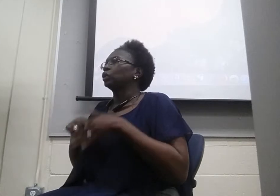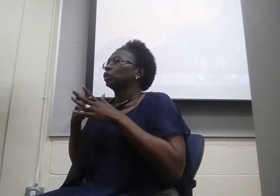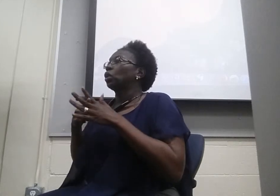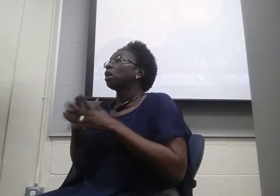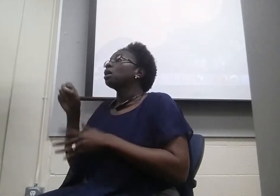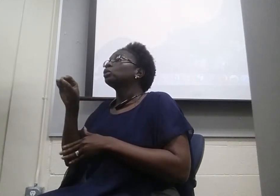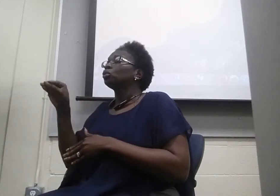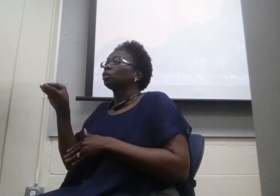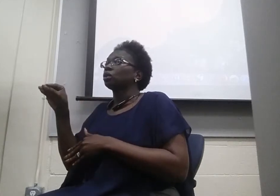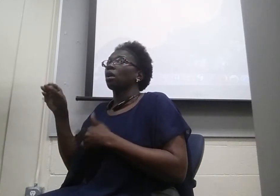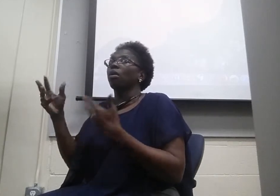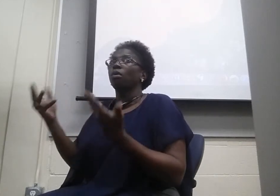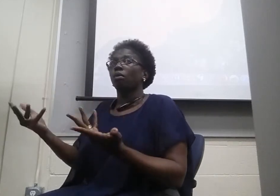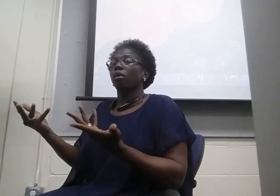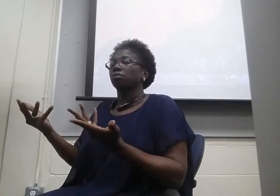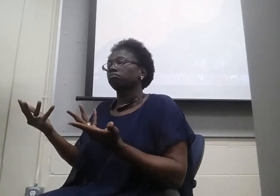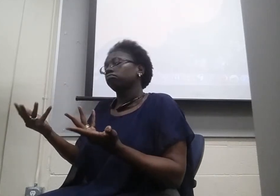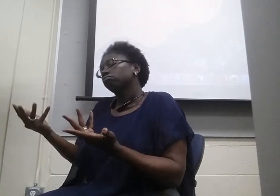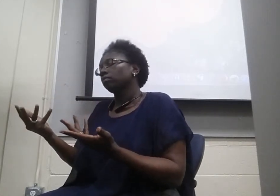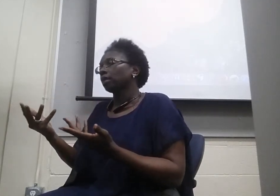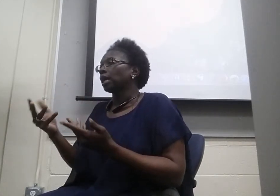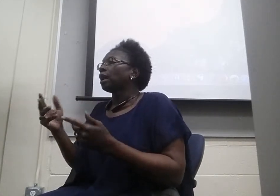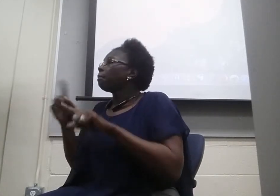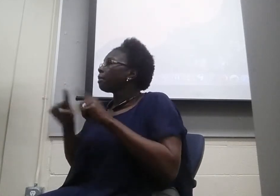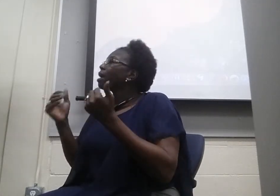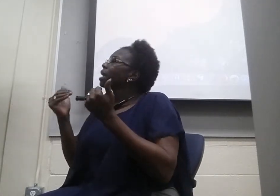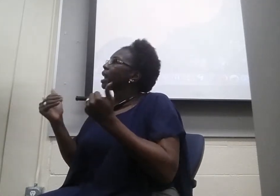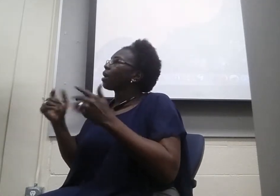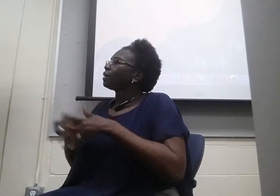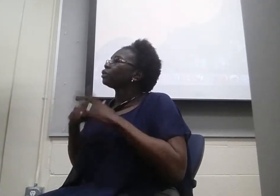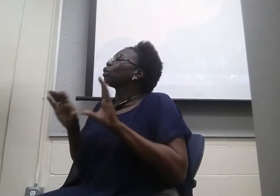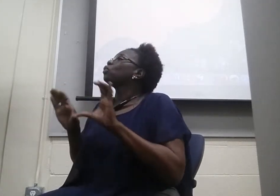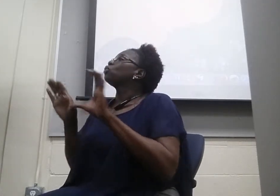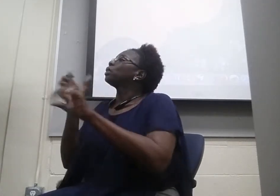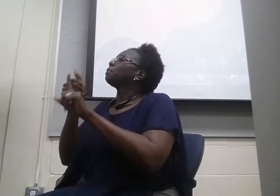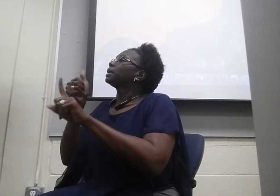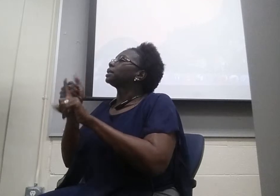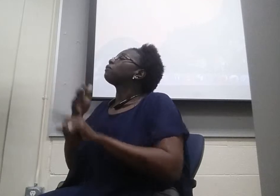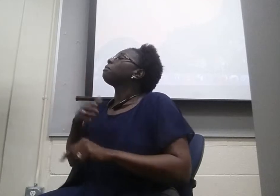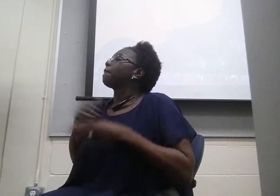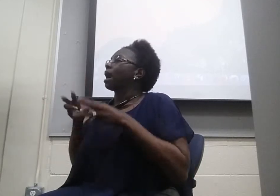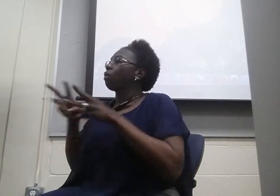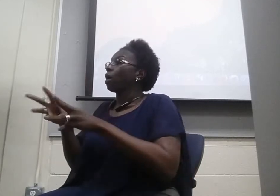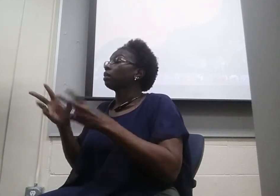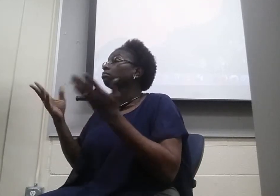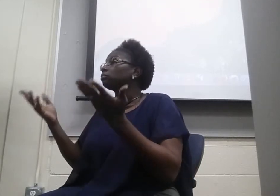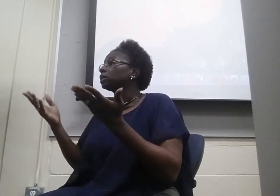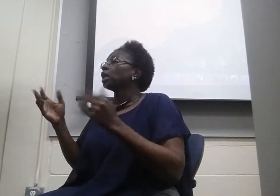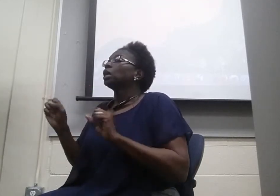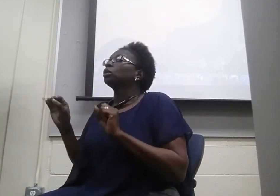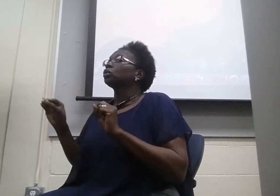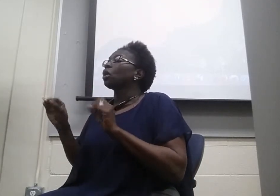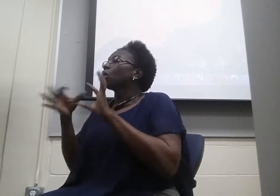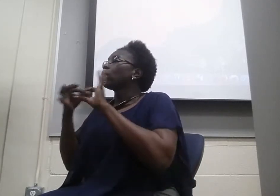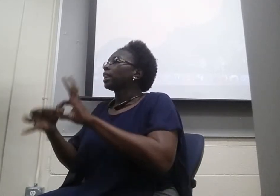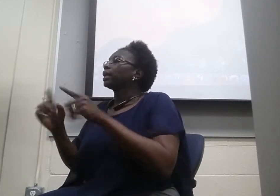of whatever it is. So, and I've grown accustomed to that. So the other thing in terms of design or illustration, the other thing I would encourage you